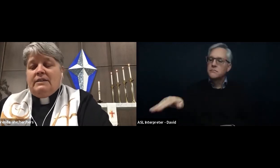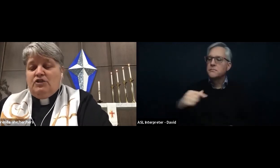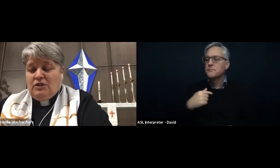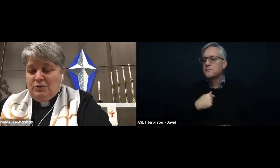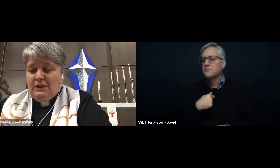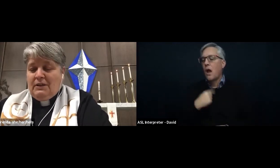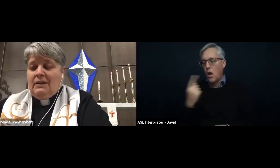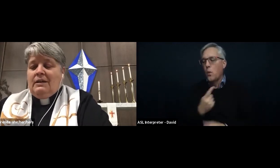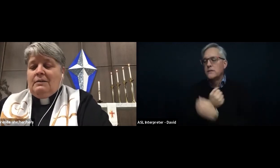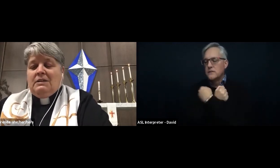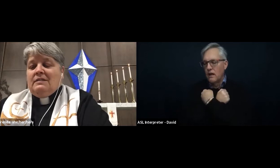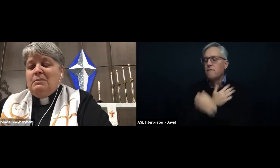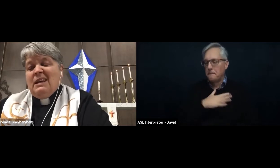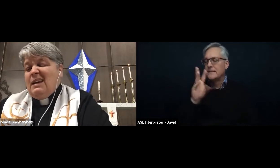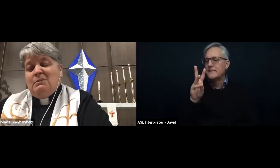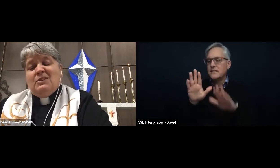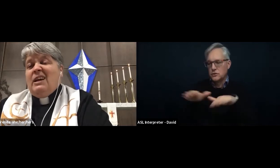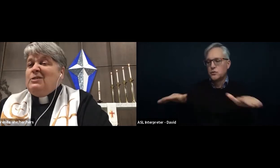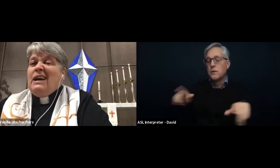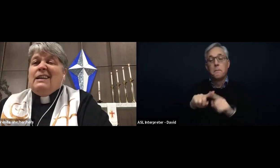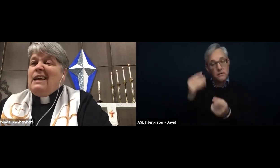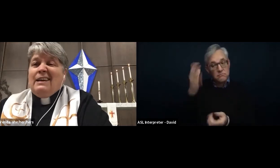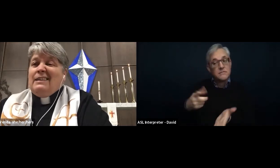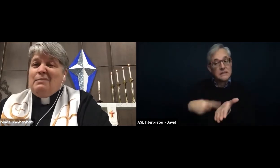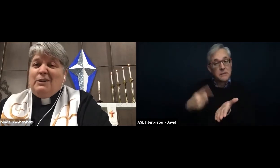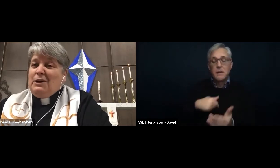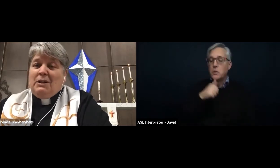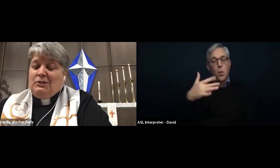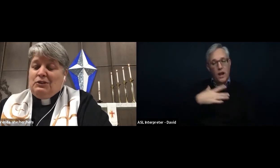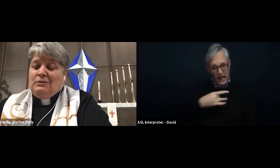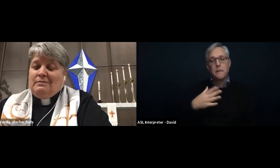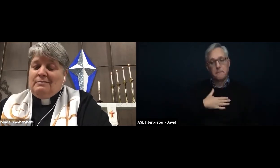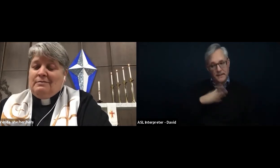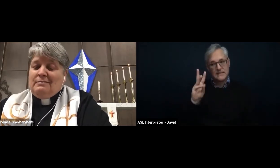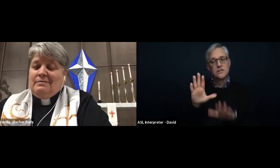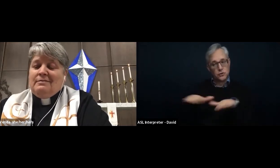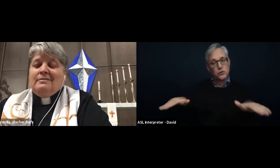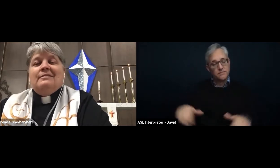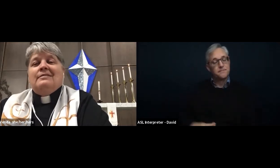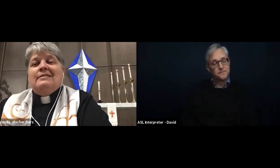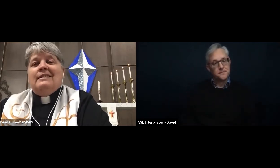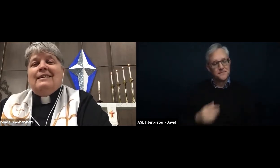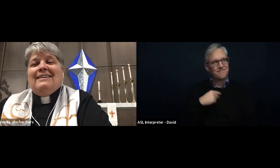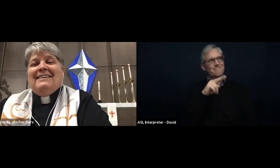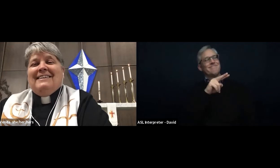my 6 children, but sometimes I do not like them very much."